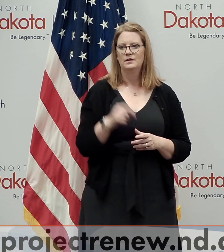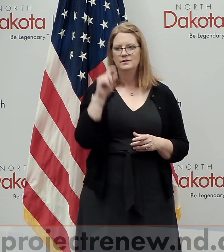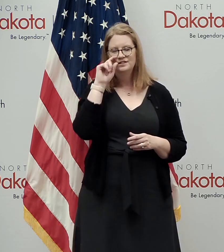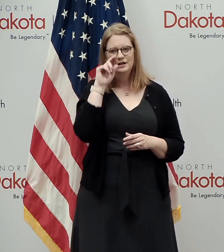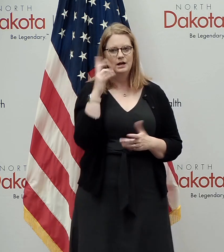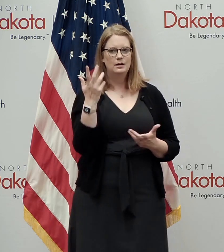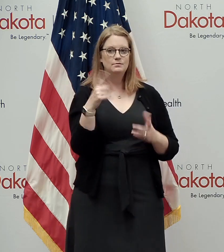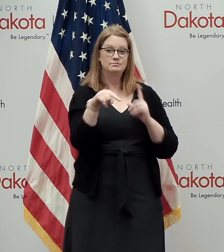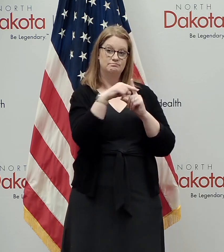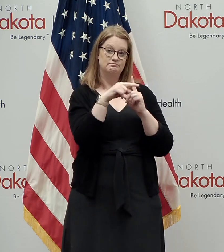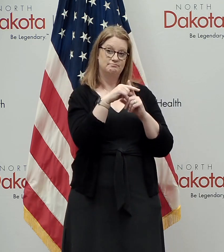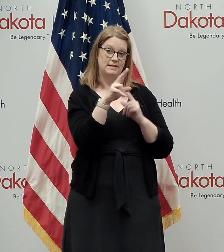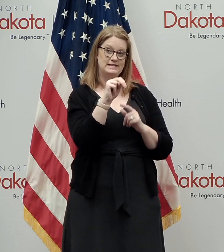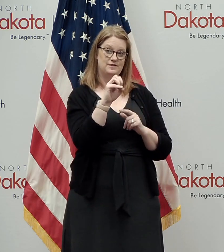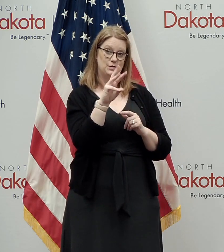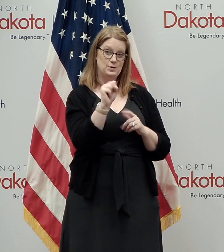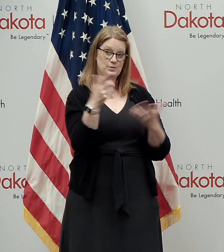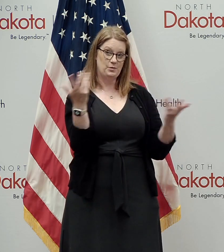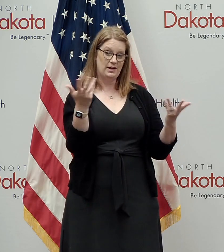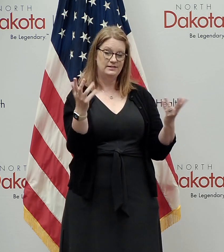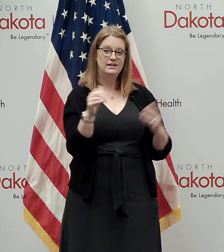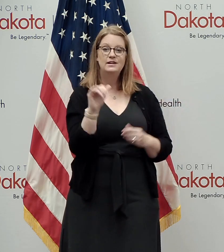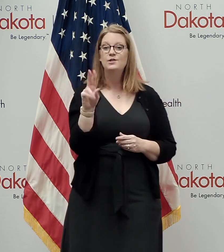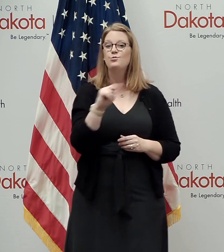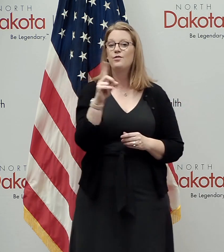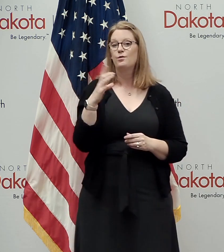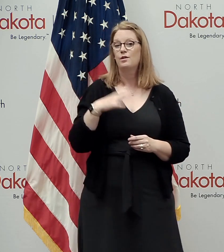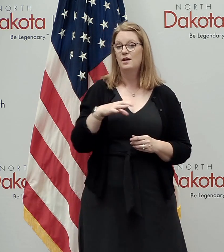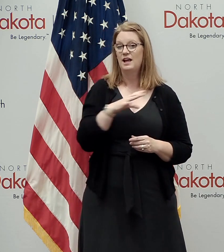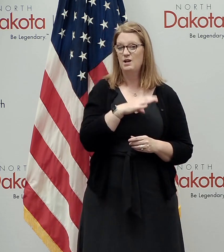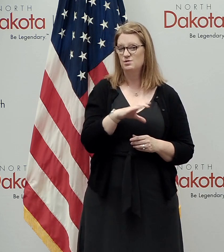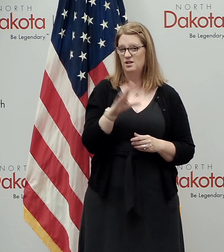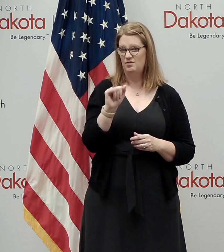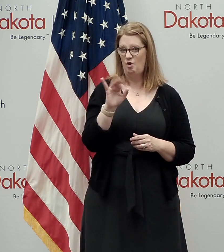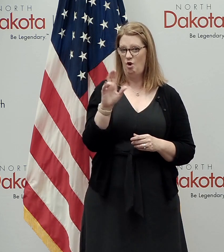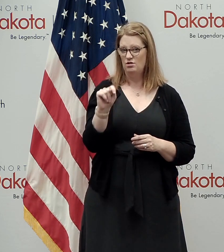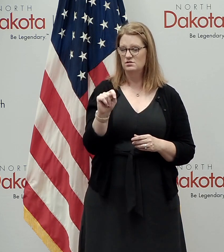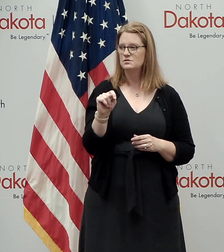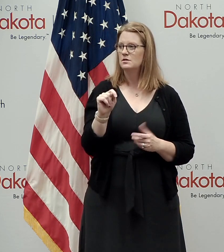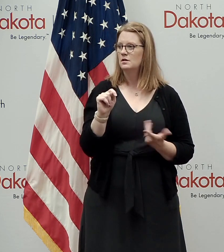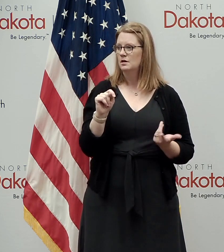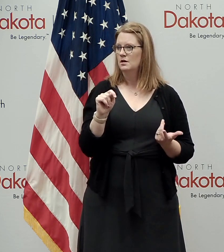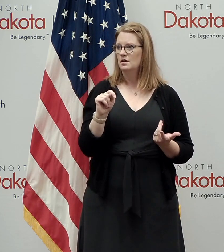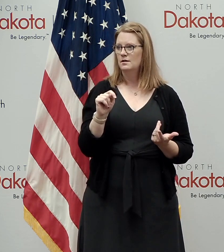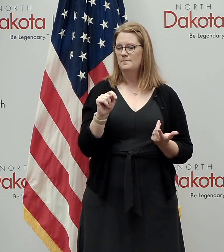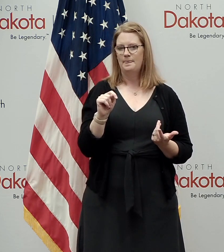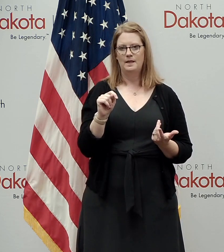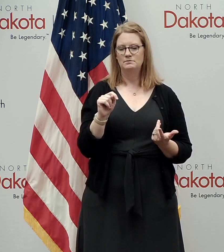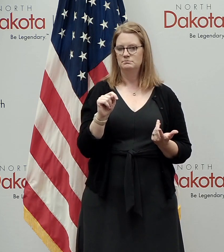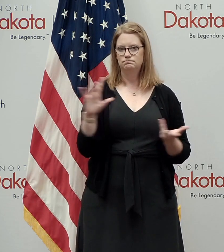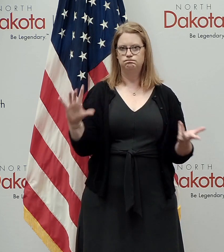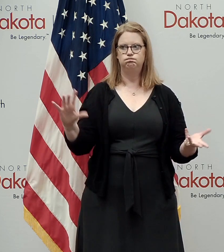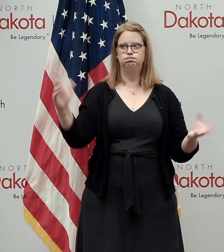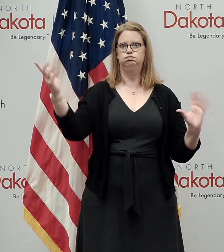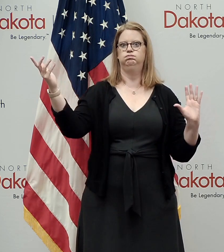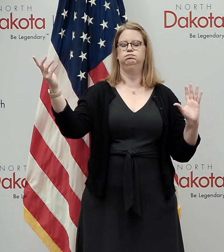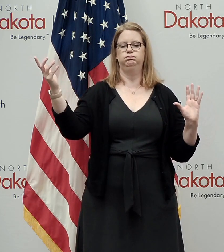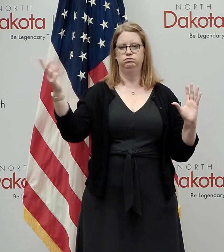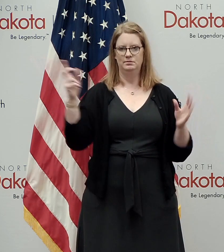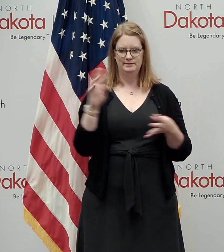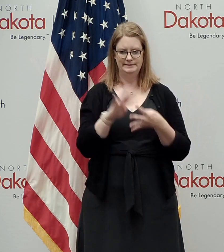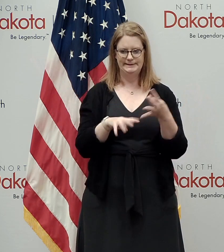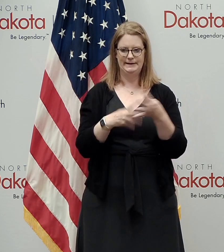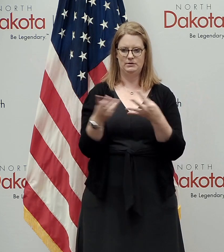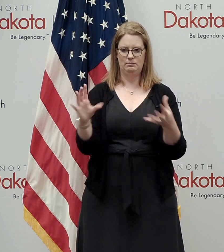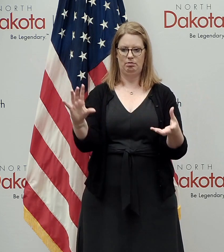today, North Dakota Council of the Arts, like many organizations, has been disrupted by the